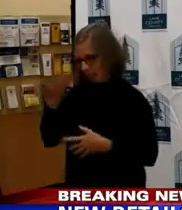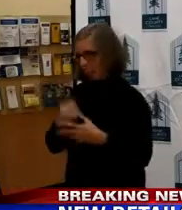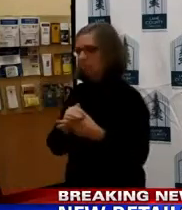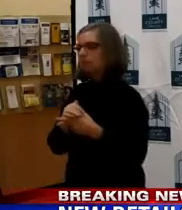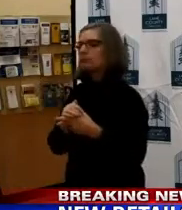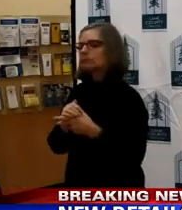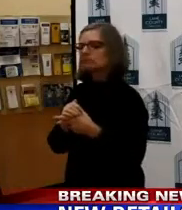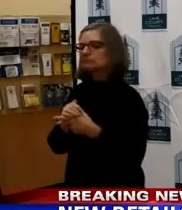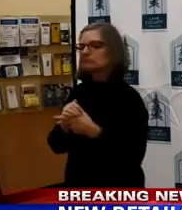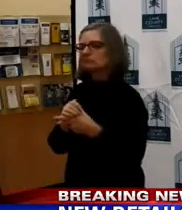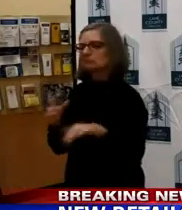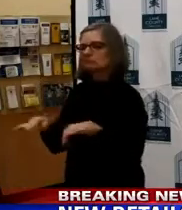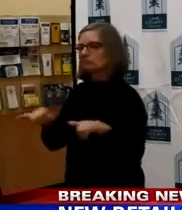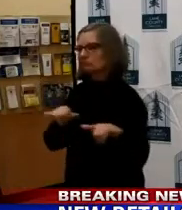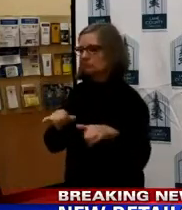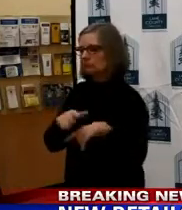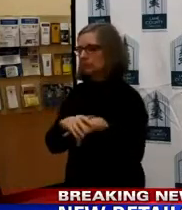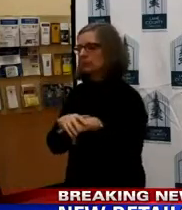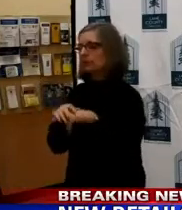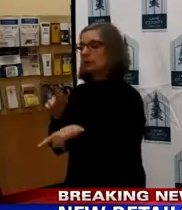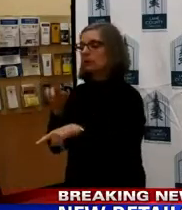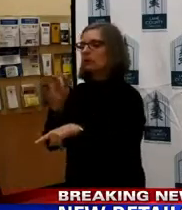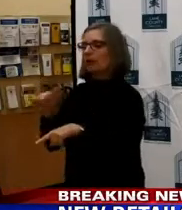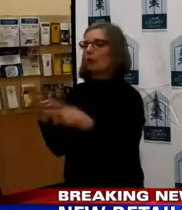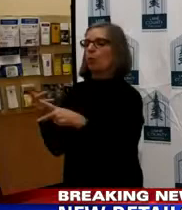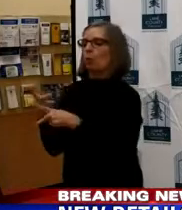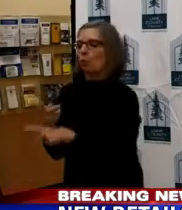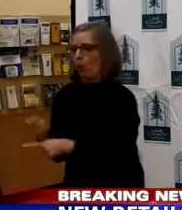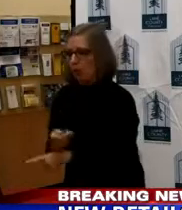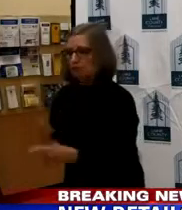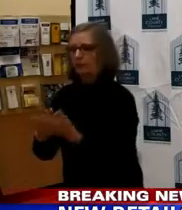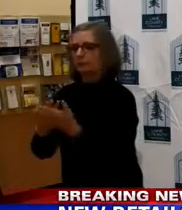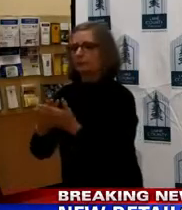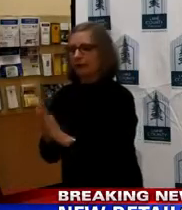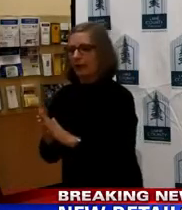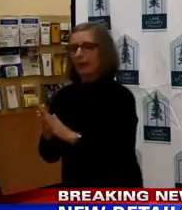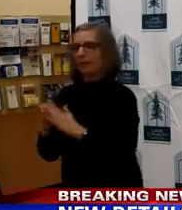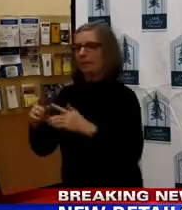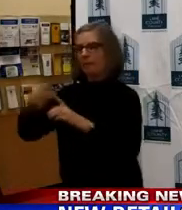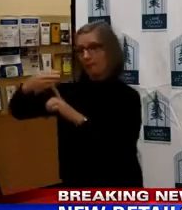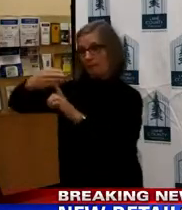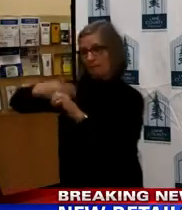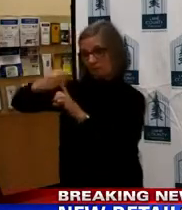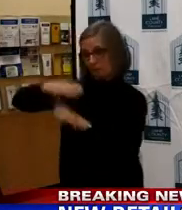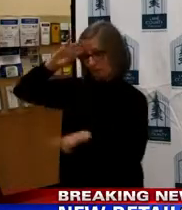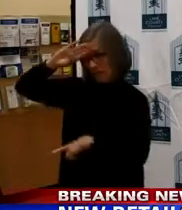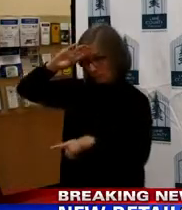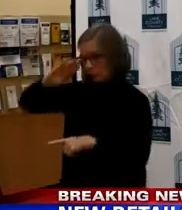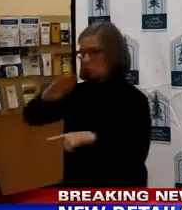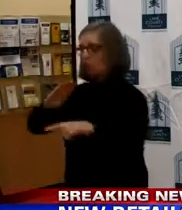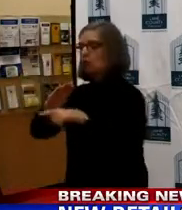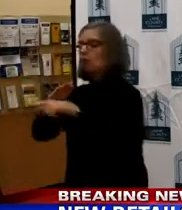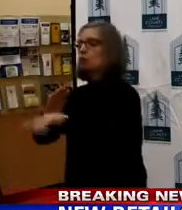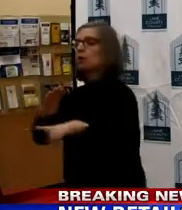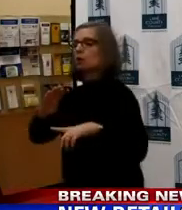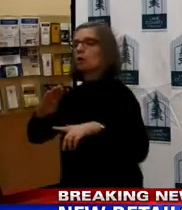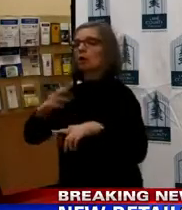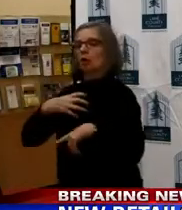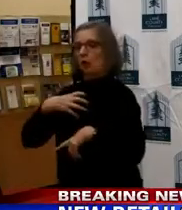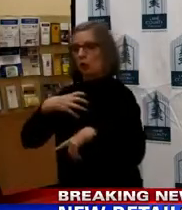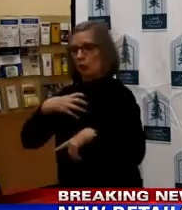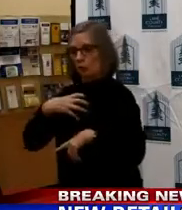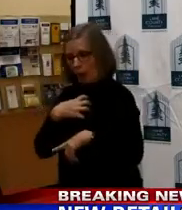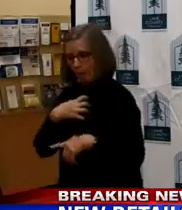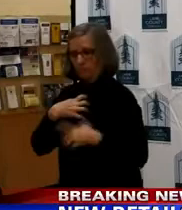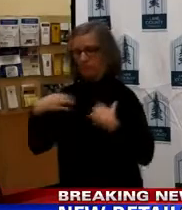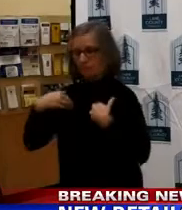fever, fatigue, muscle aches, and then finally some nausea as well. And then she was tested on